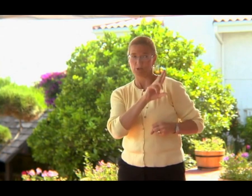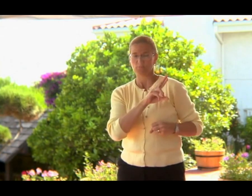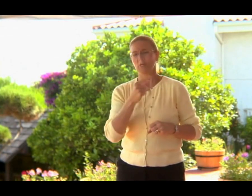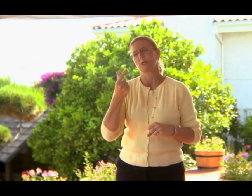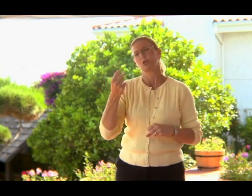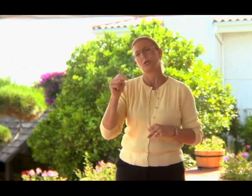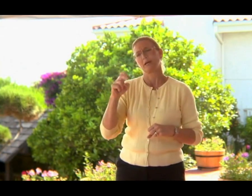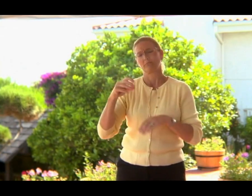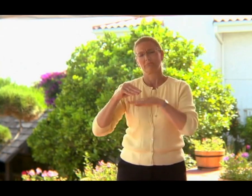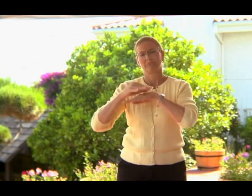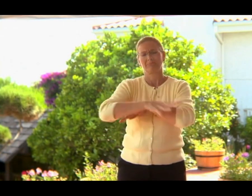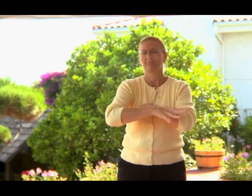cancer.